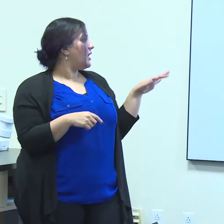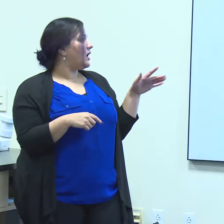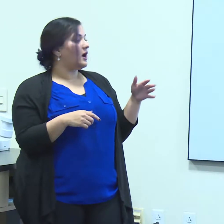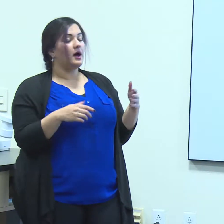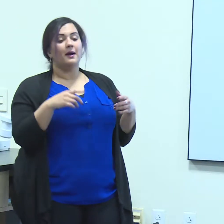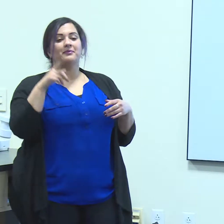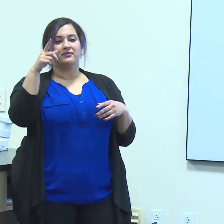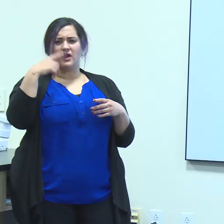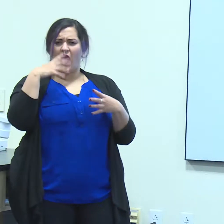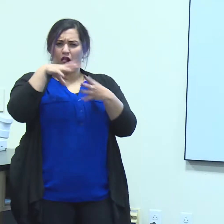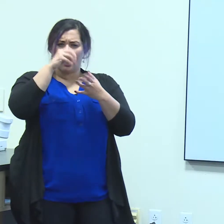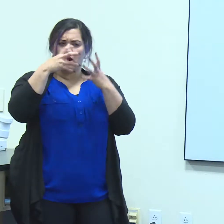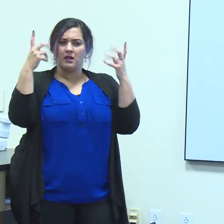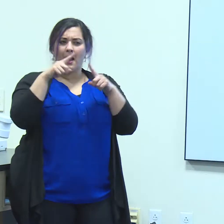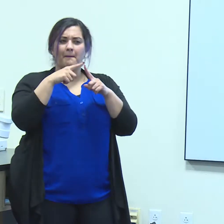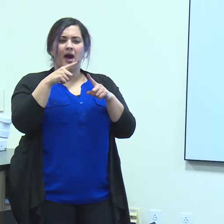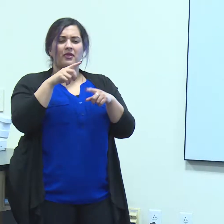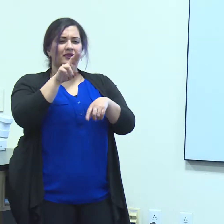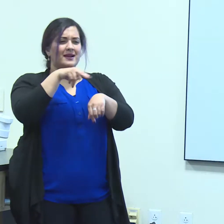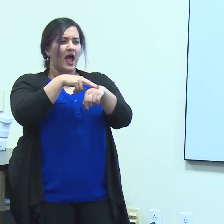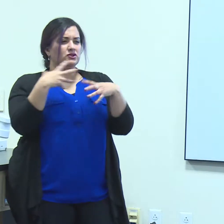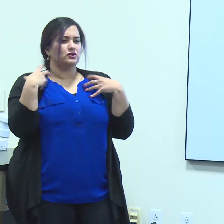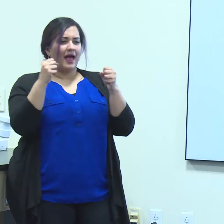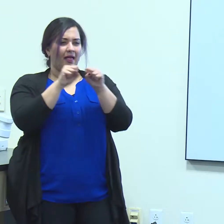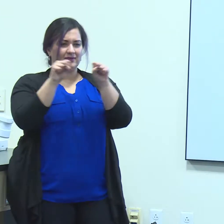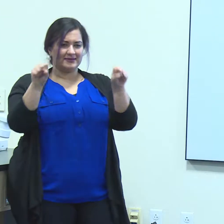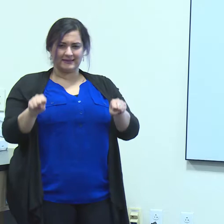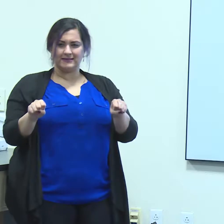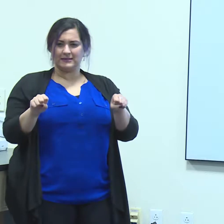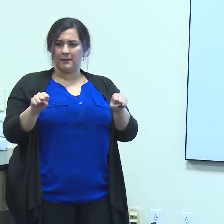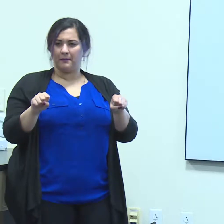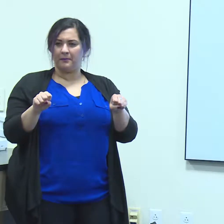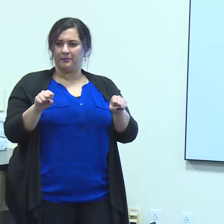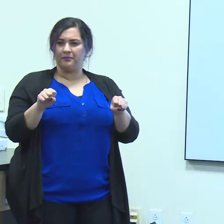in London, and I learned a lot about the national health system.